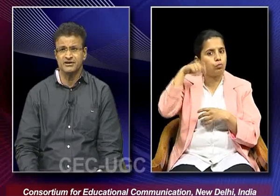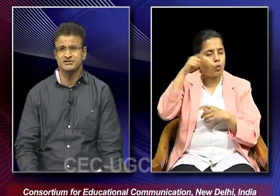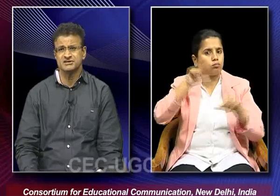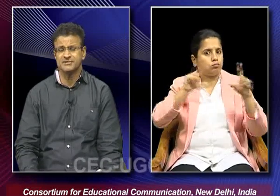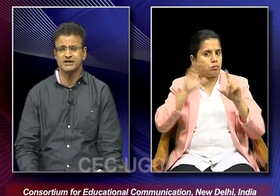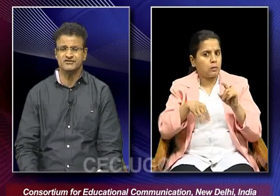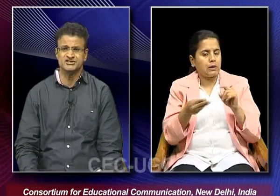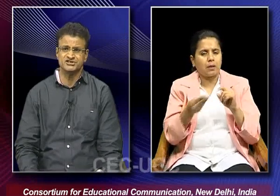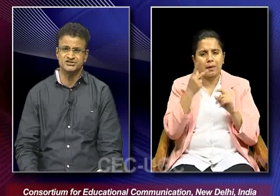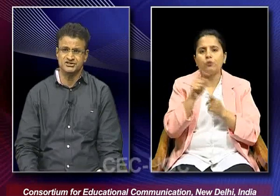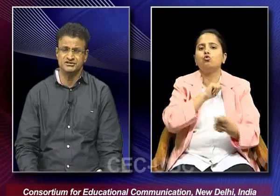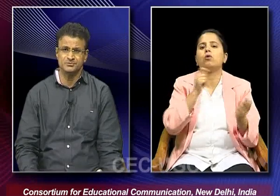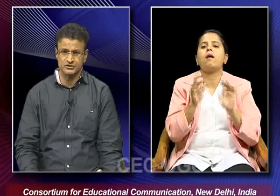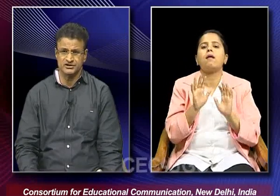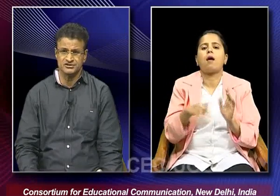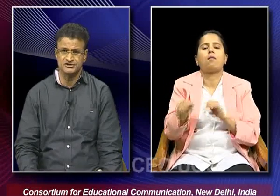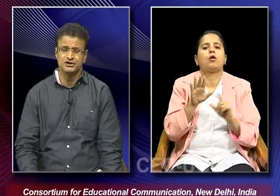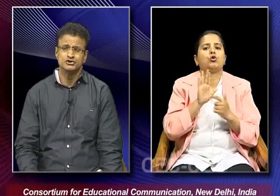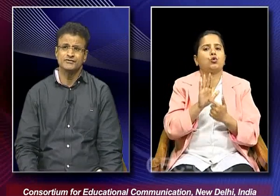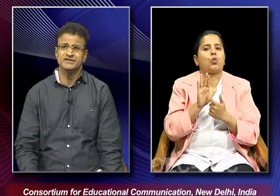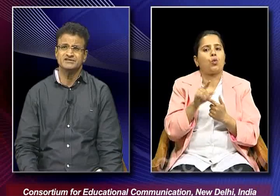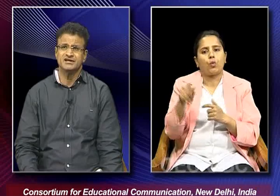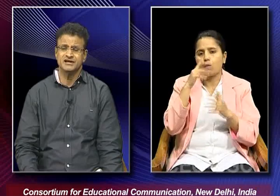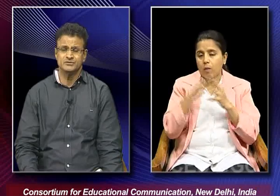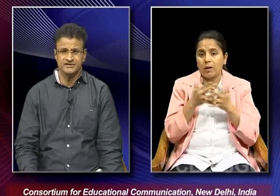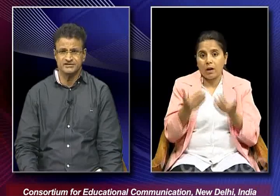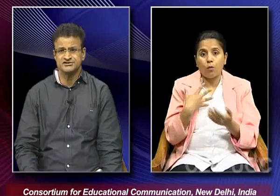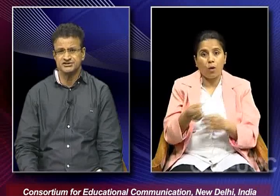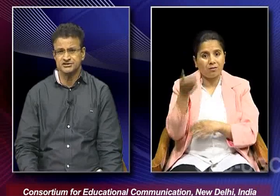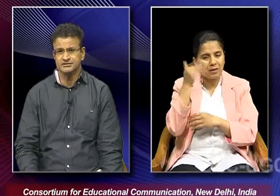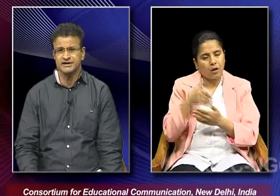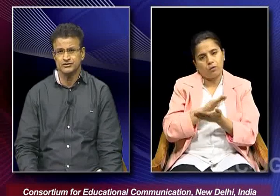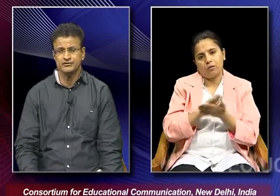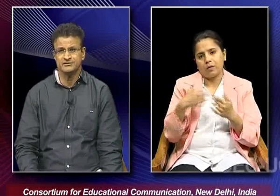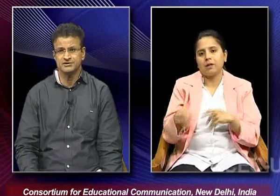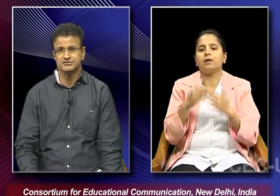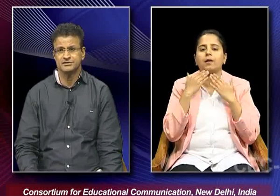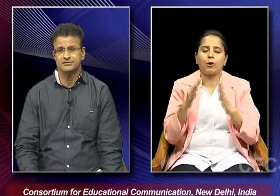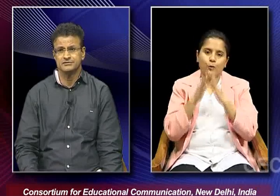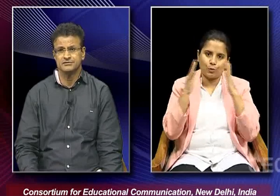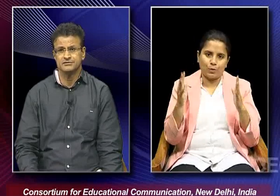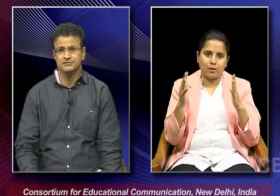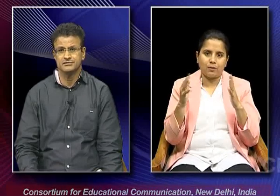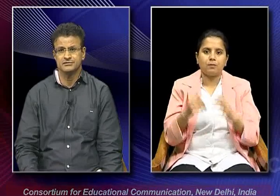and bringing some kind of a change in the portrayals. So with this, I'd like to end the discussion. Thank you very much.